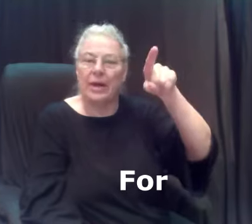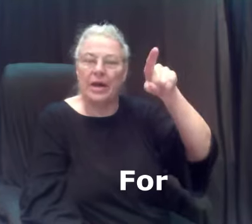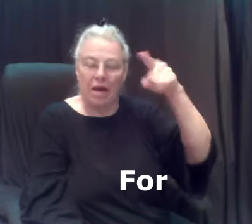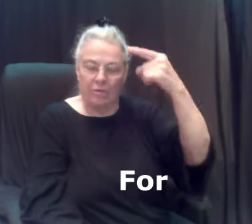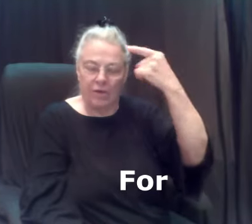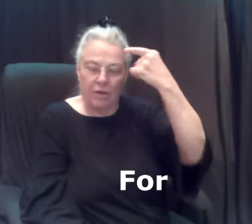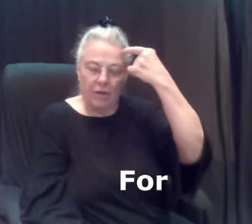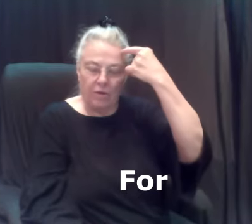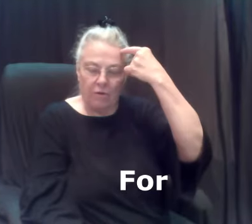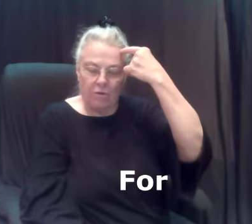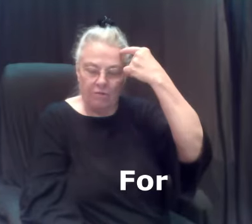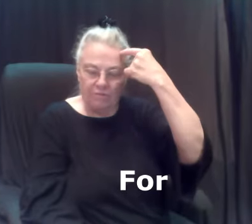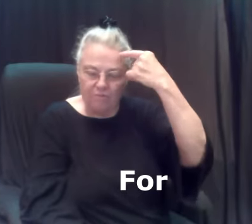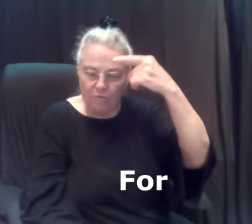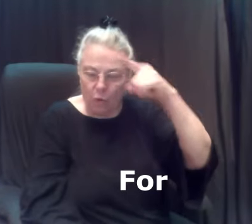out. 4,